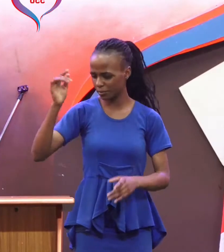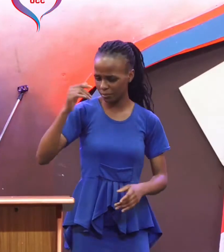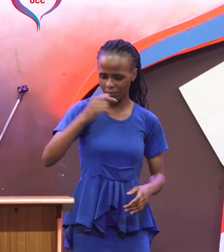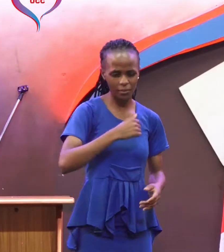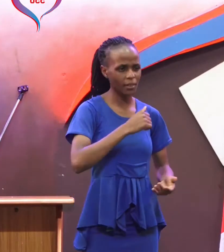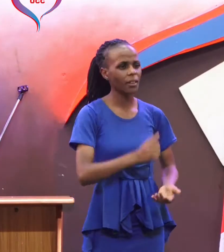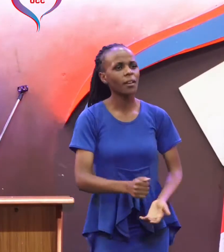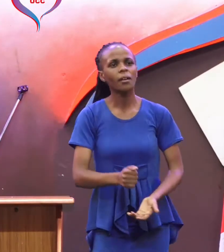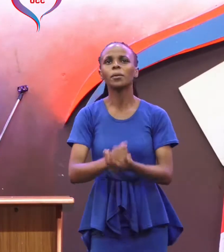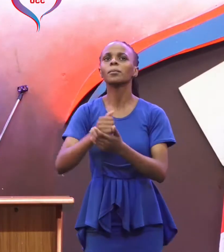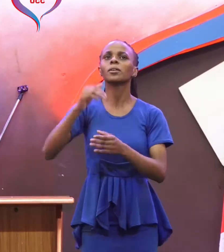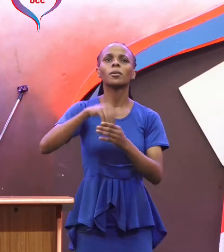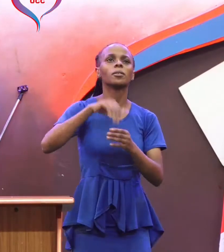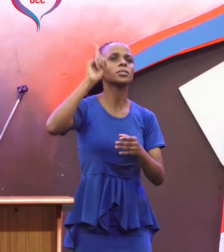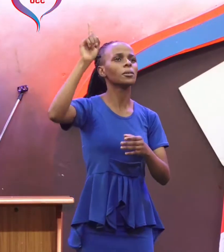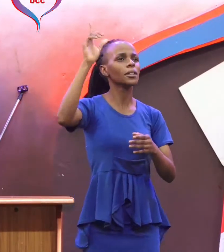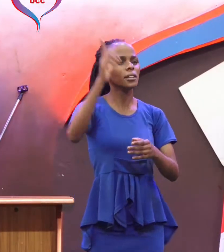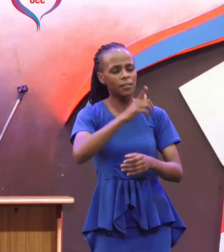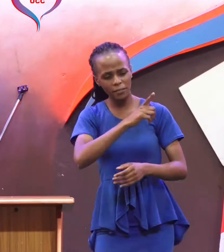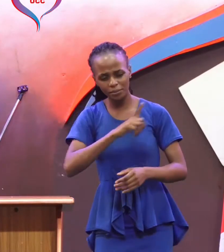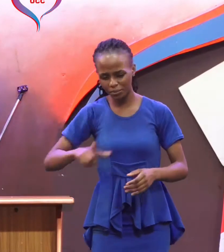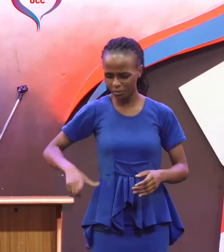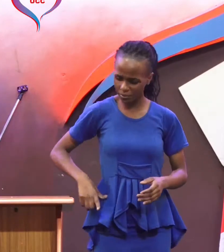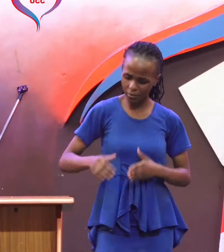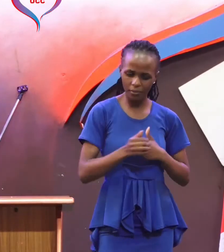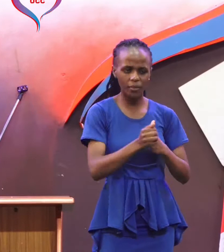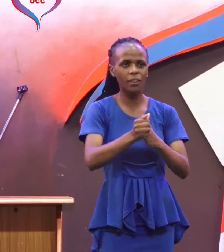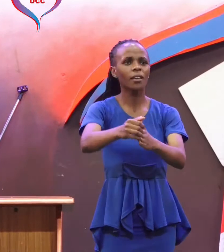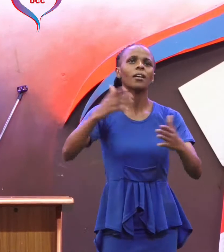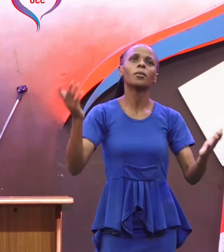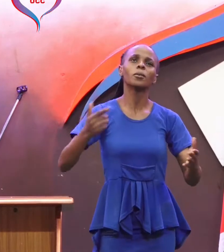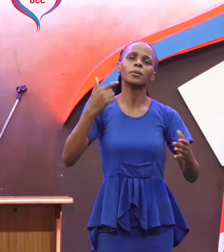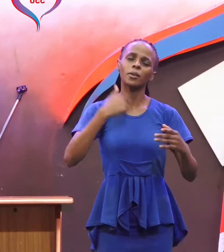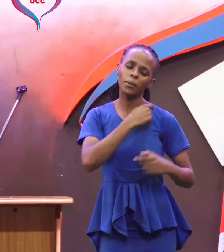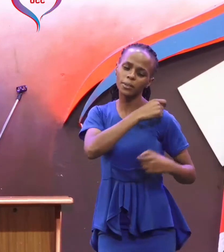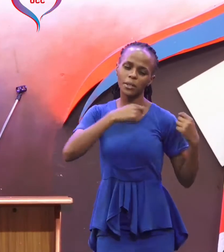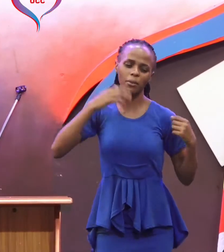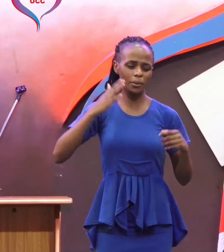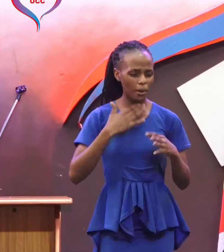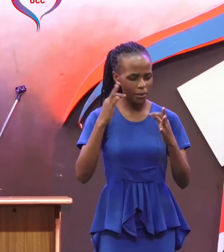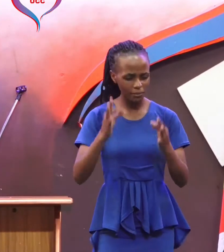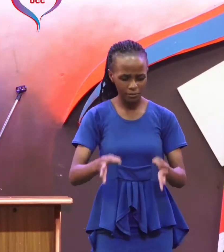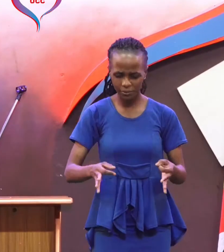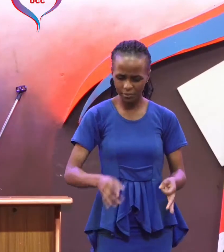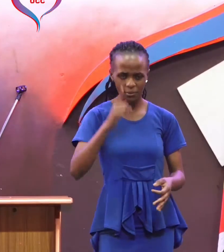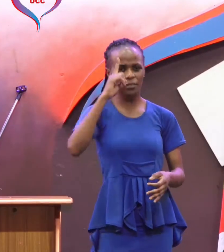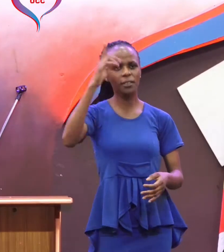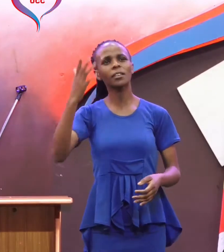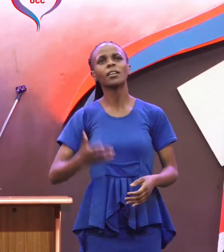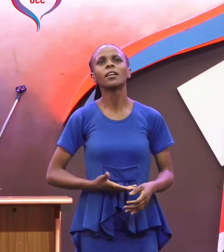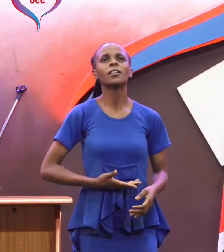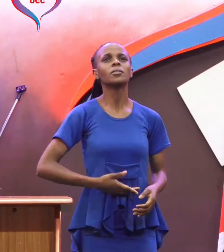wali obusika Mikono chomukama Wala wali obusikire byange Mikono chomukama Olina